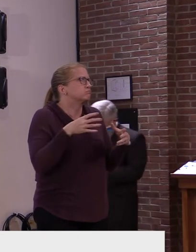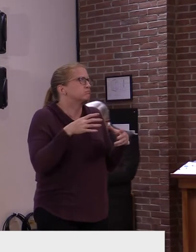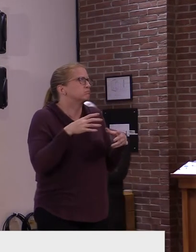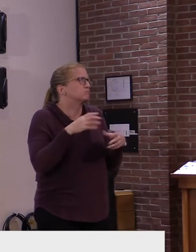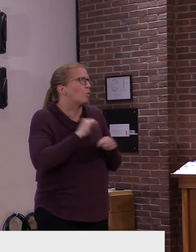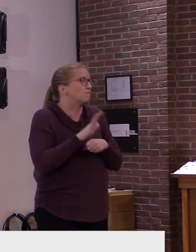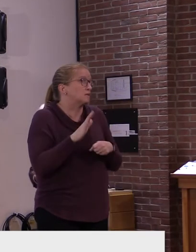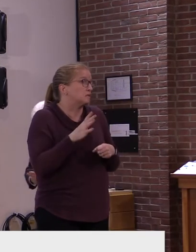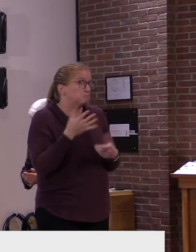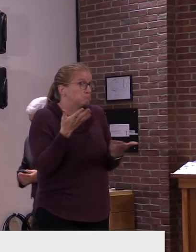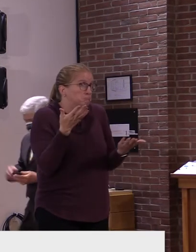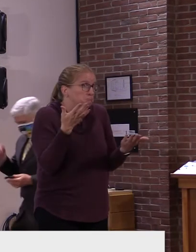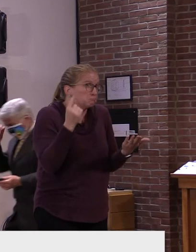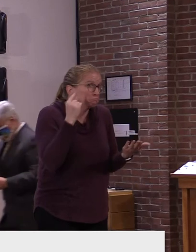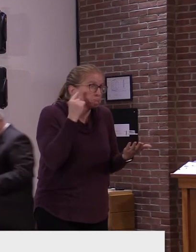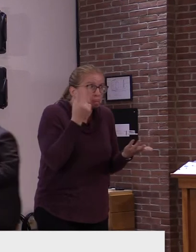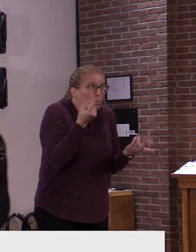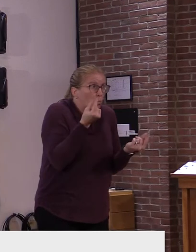uh secretary